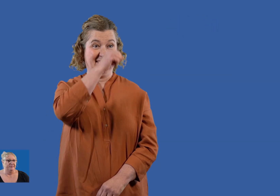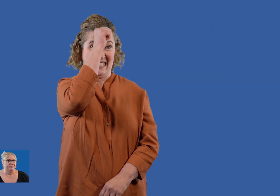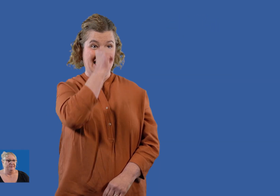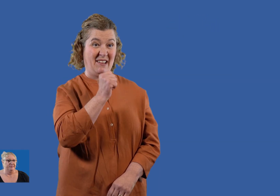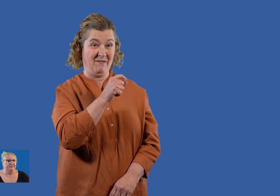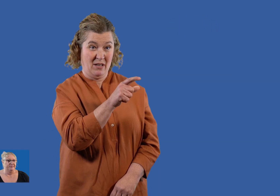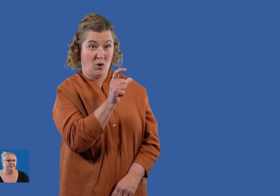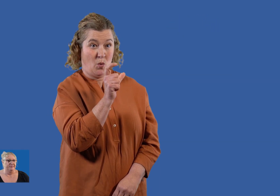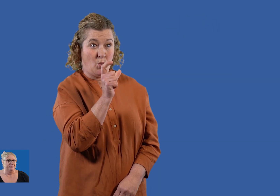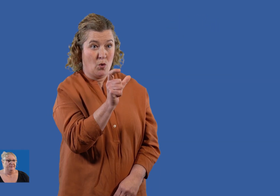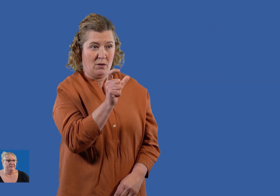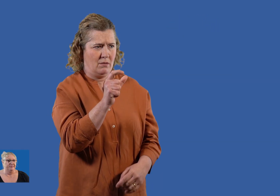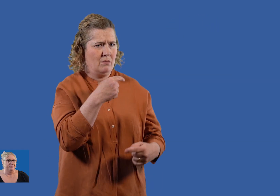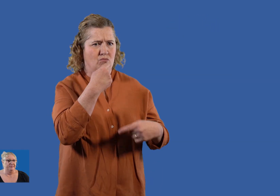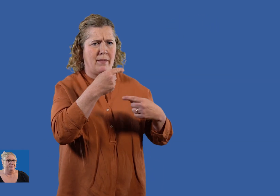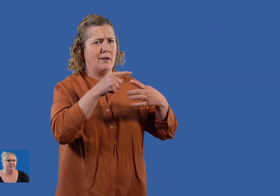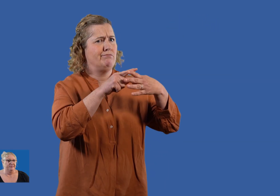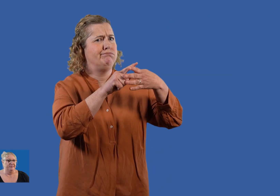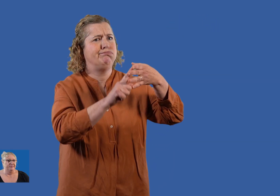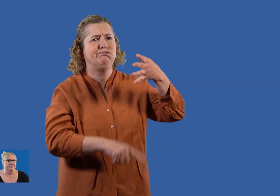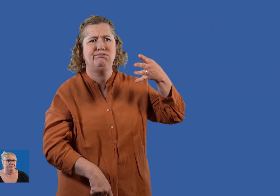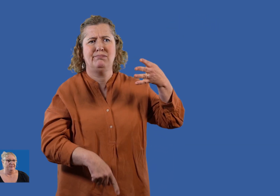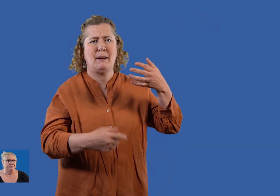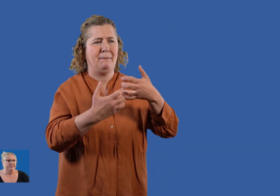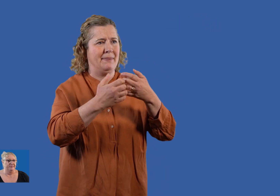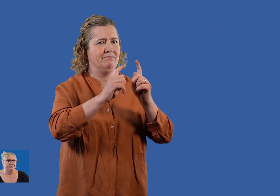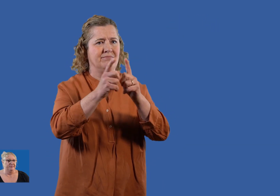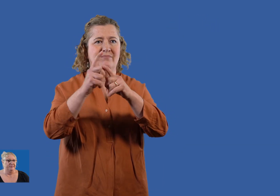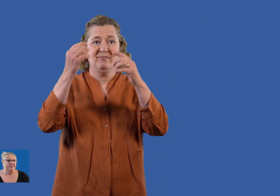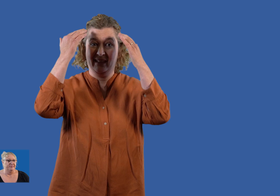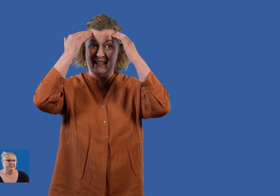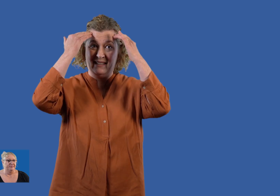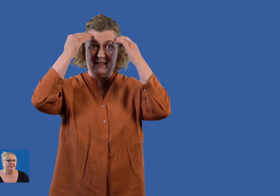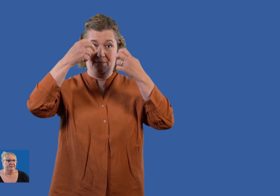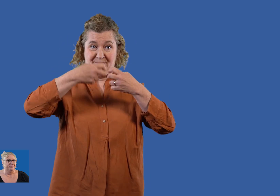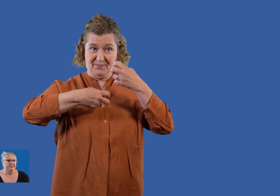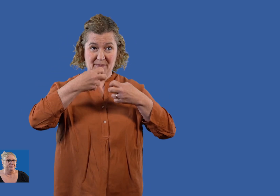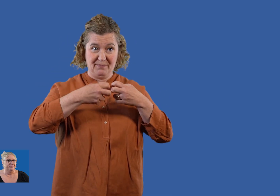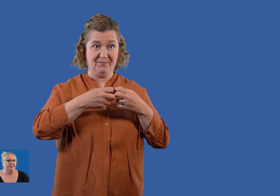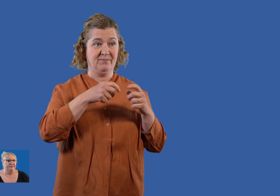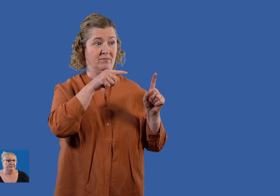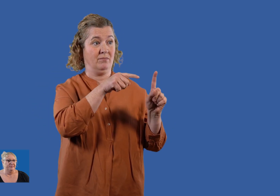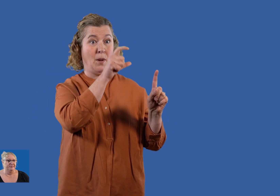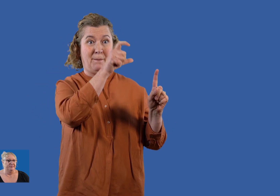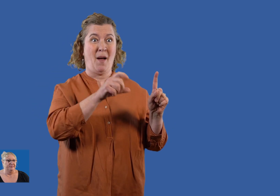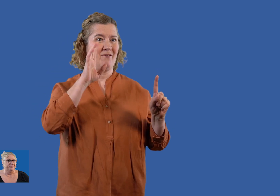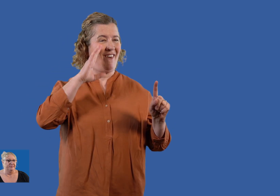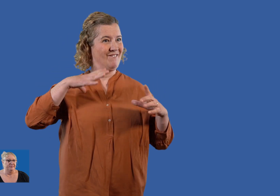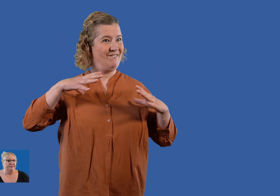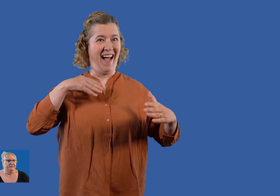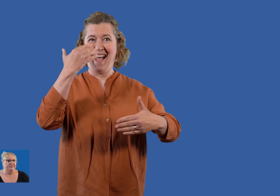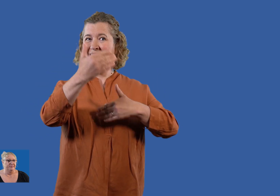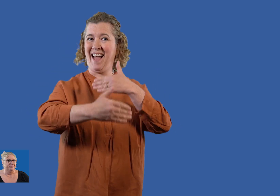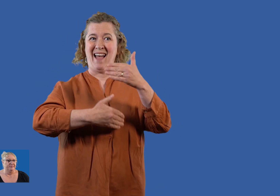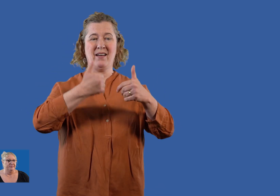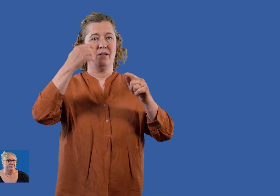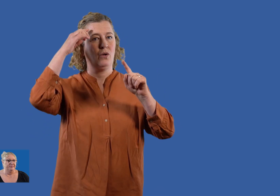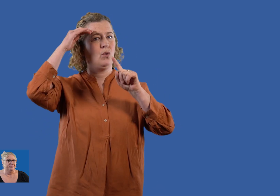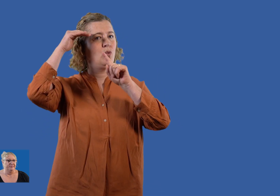It's a general term given to describe a large group of mental disorders that are characterised by intellectual deterioration in person who